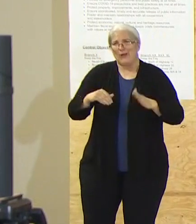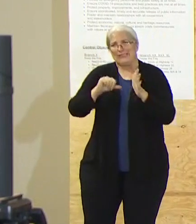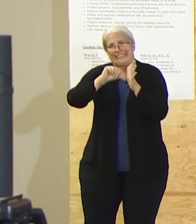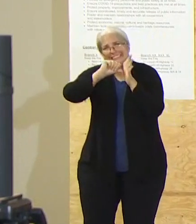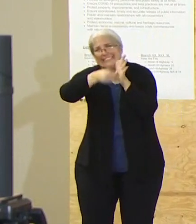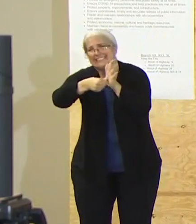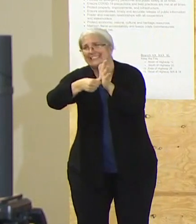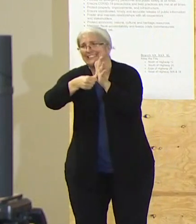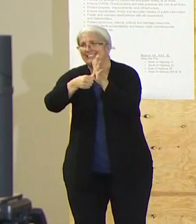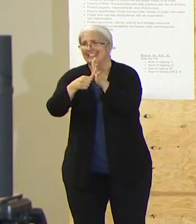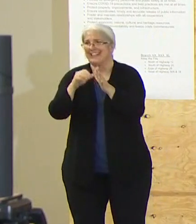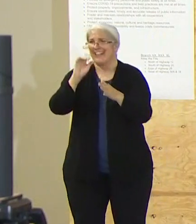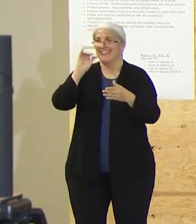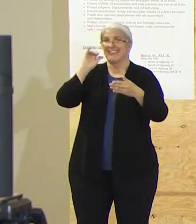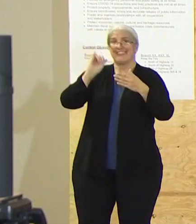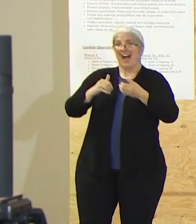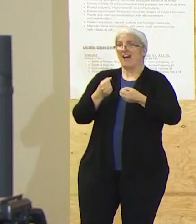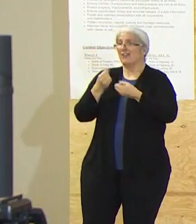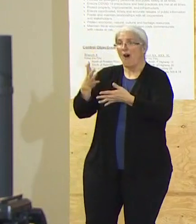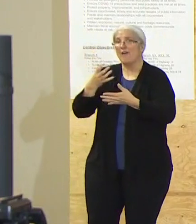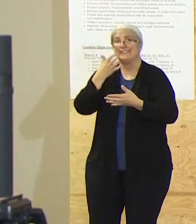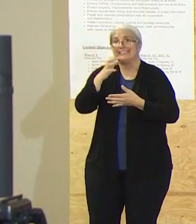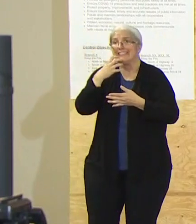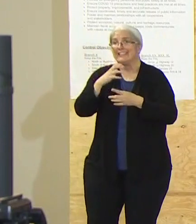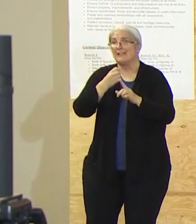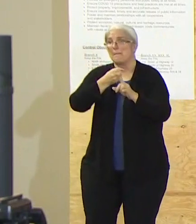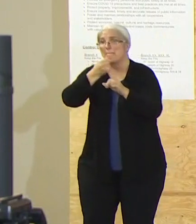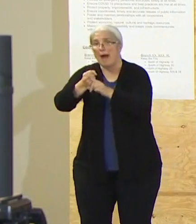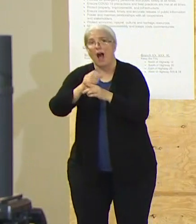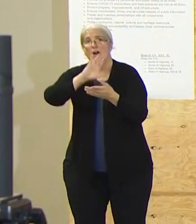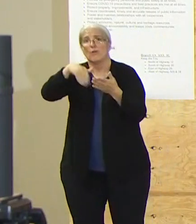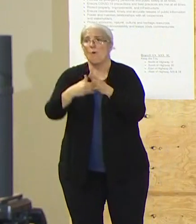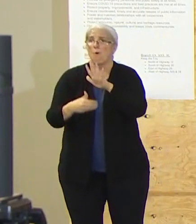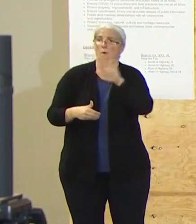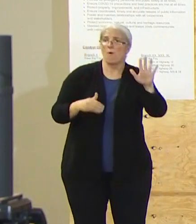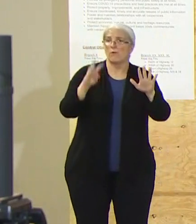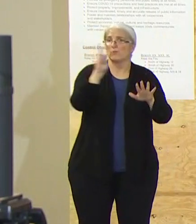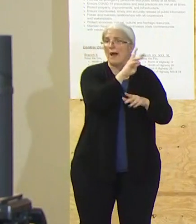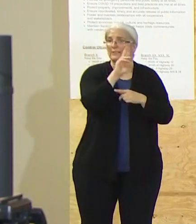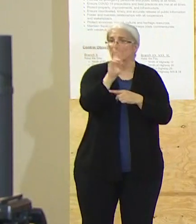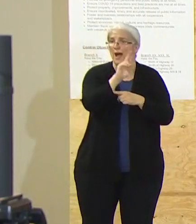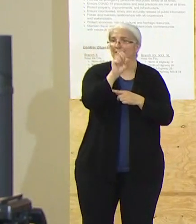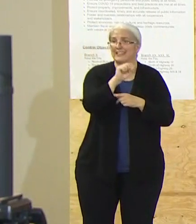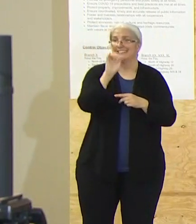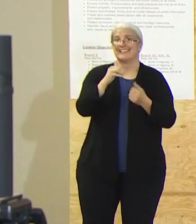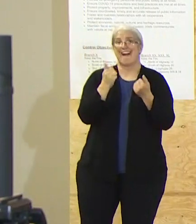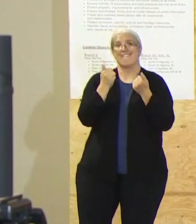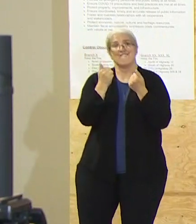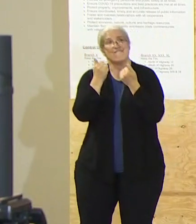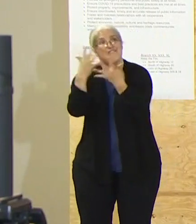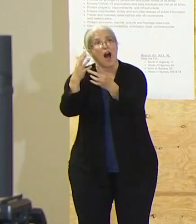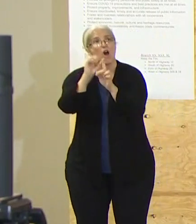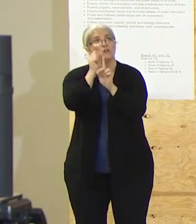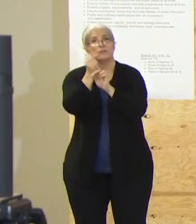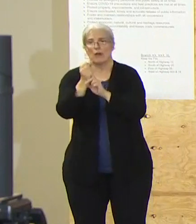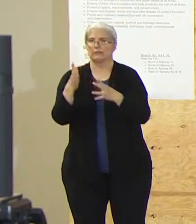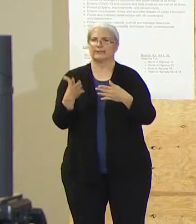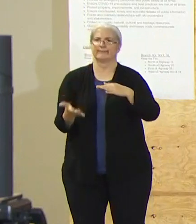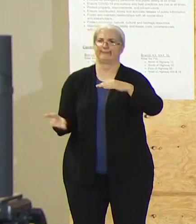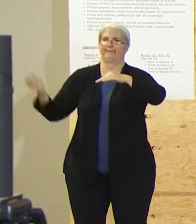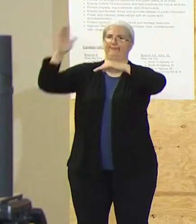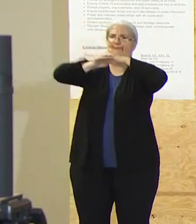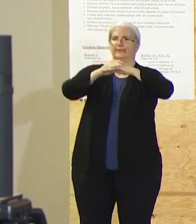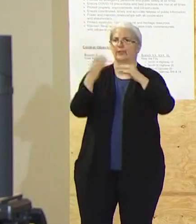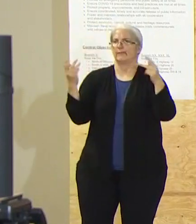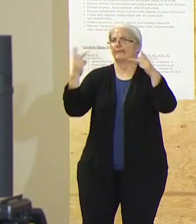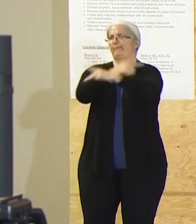dome impacting the western United States, fire conditions have increased in other states. And as a consequence of